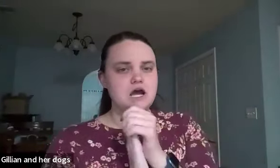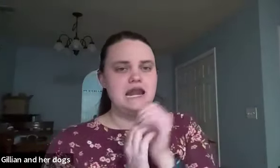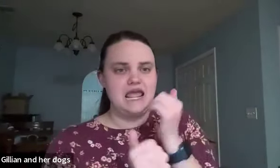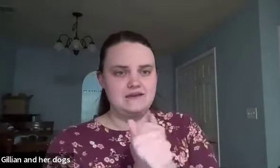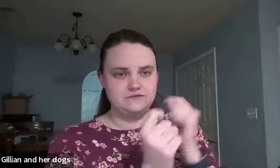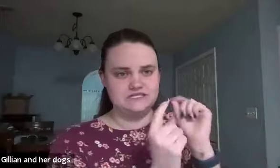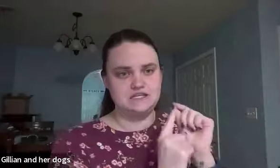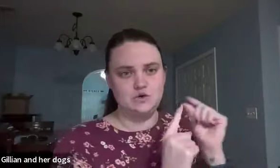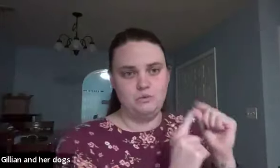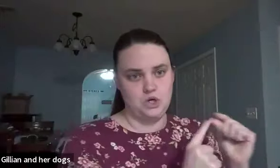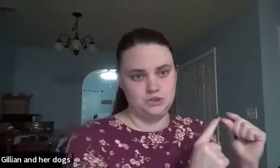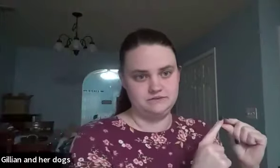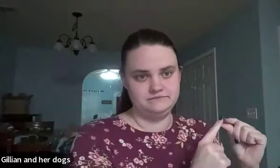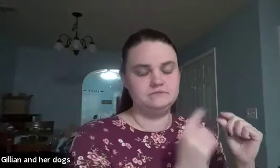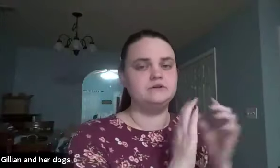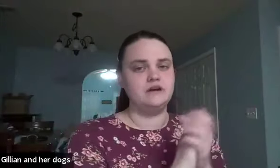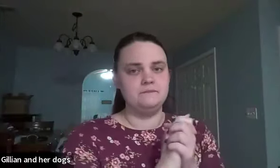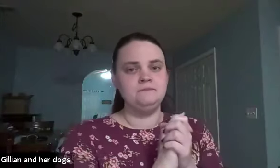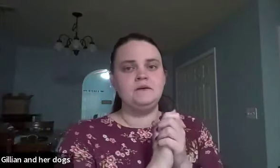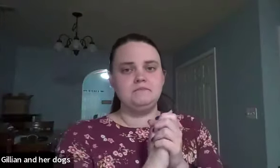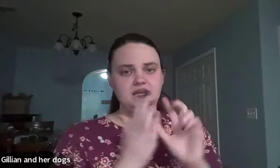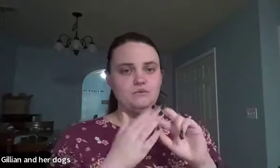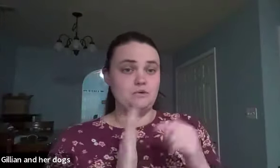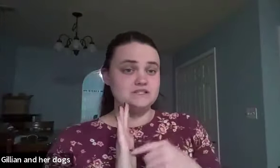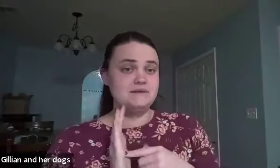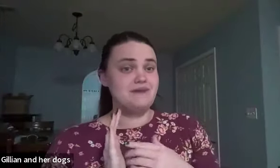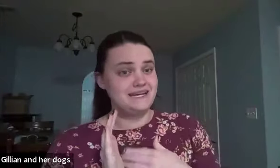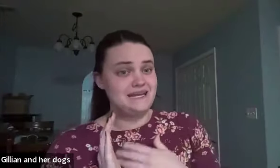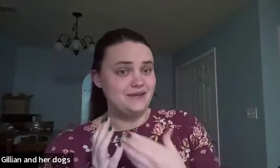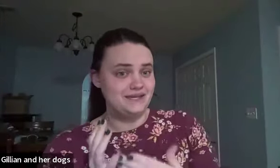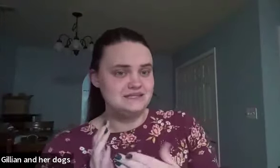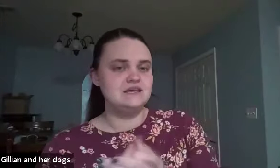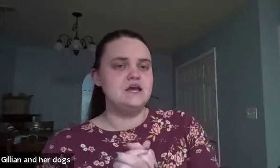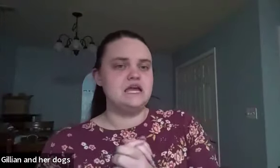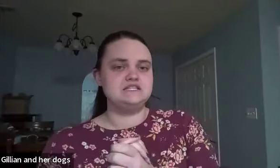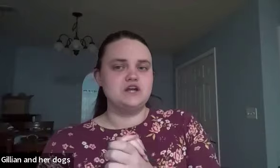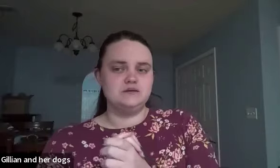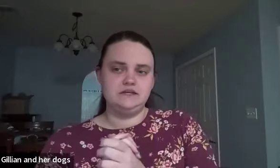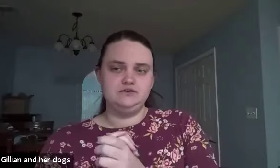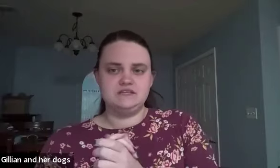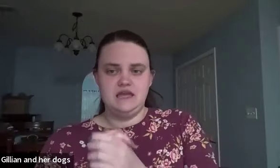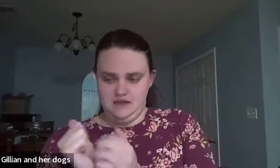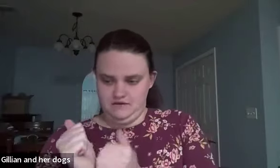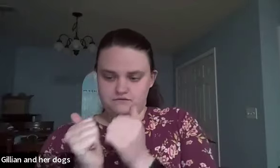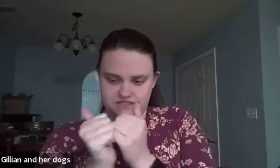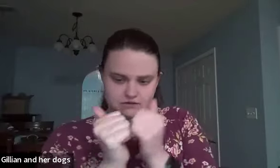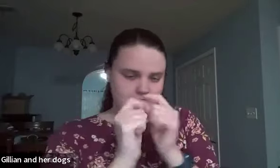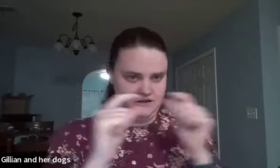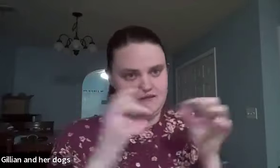not every single word. Okay, meaning when we're saying my name is, it's not going to be you say every single word in that